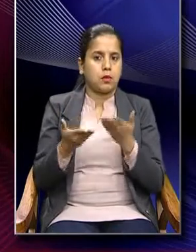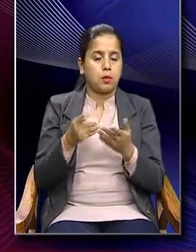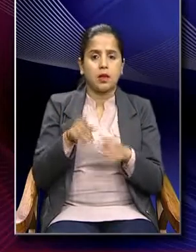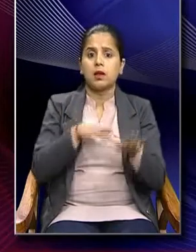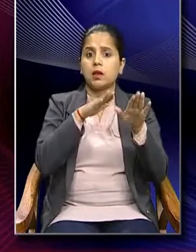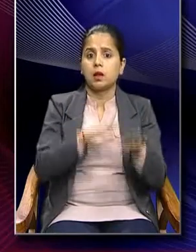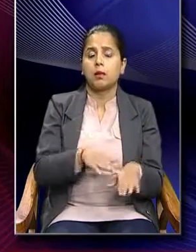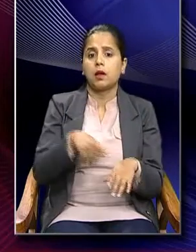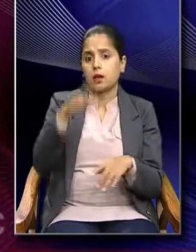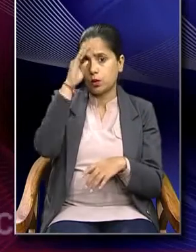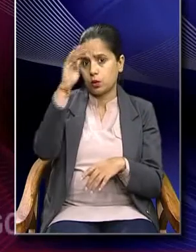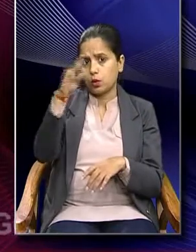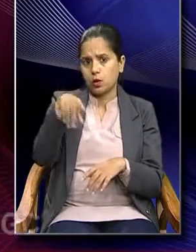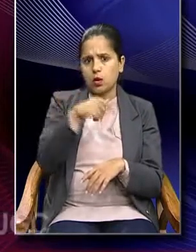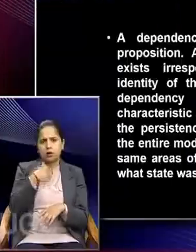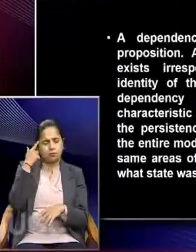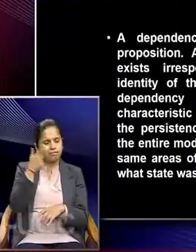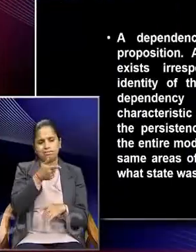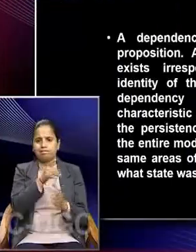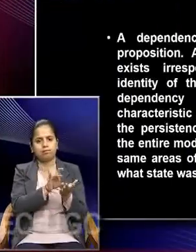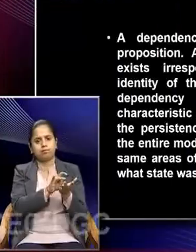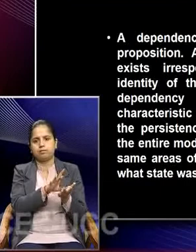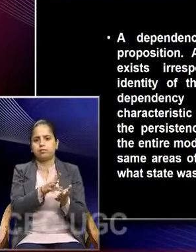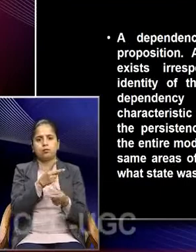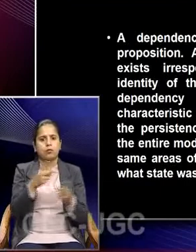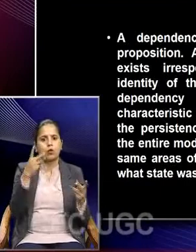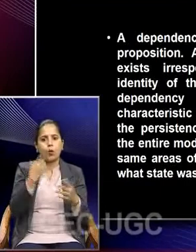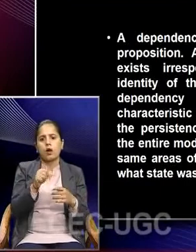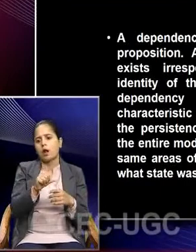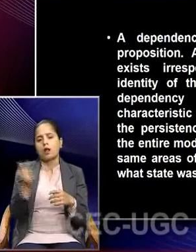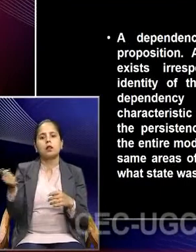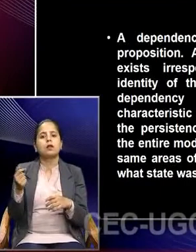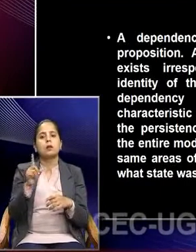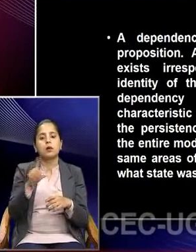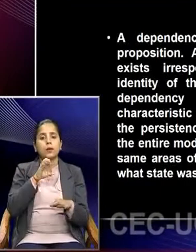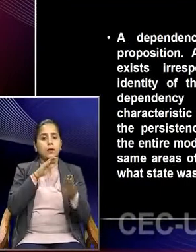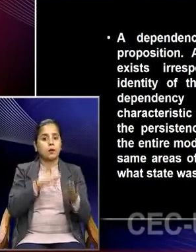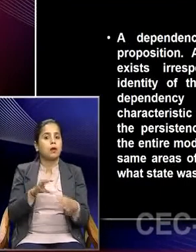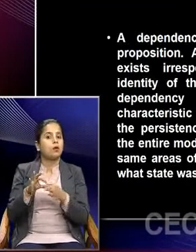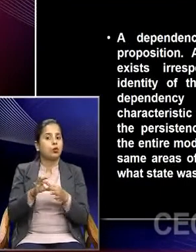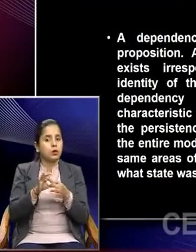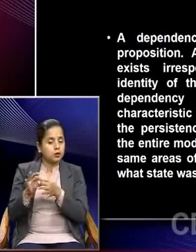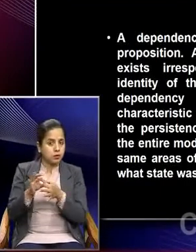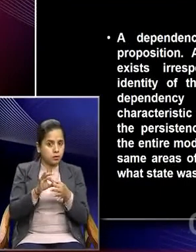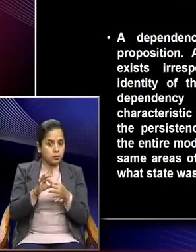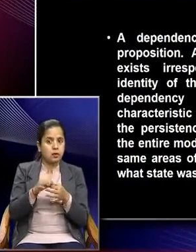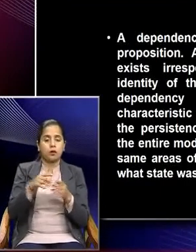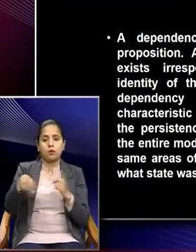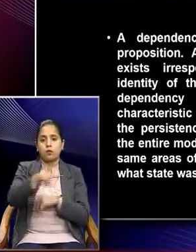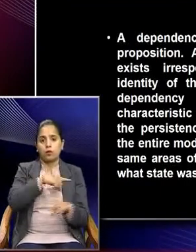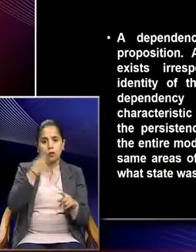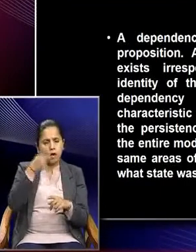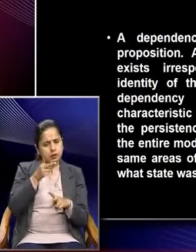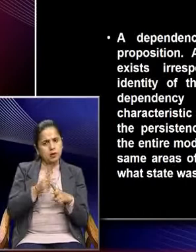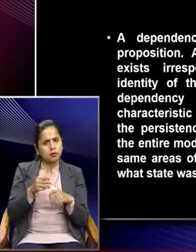dependency theorist reject this particular proposition. A dependent relationship, according to them, it